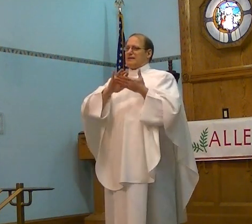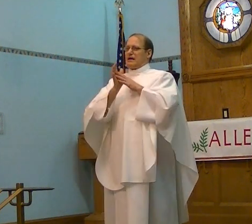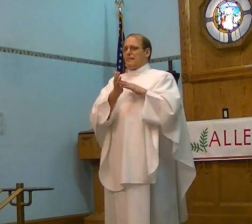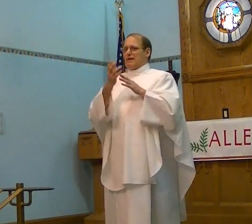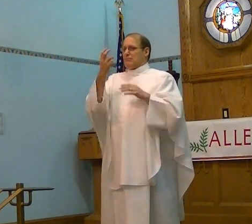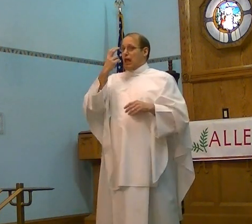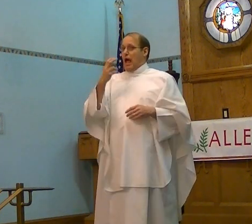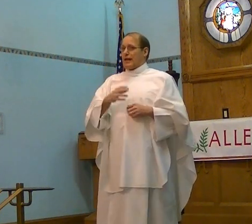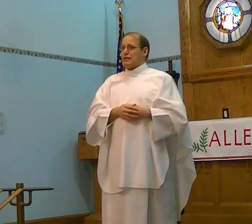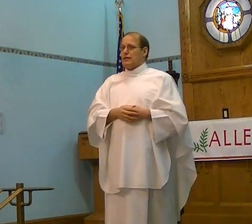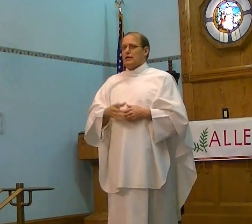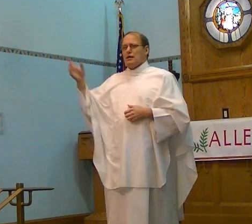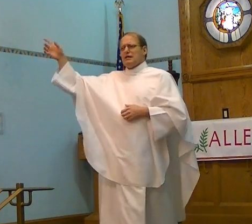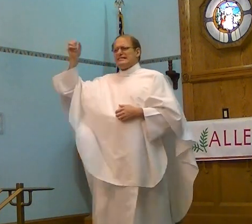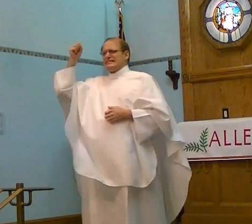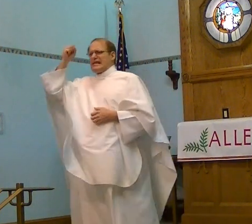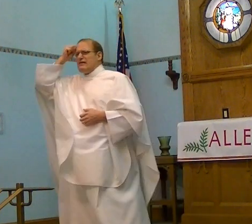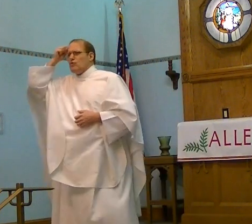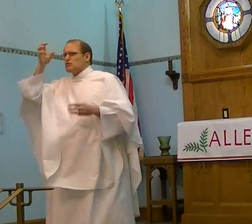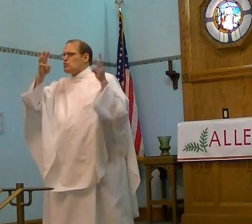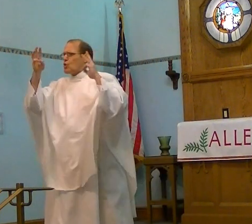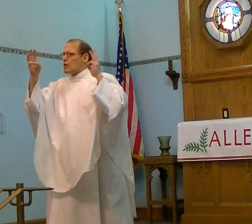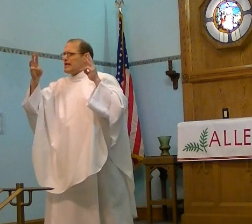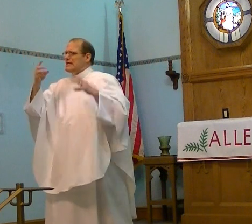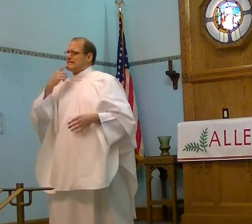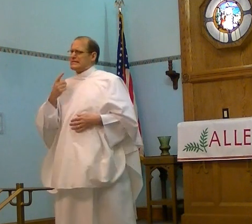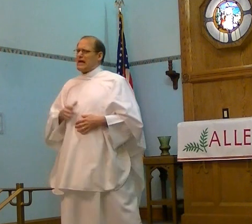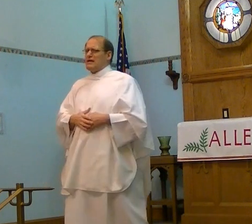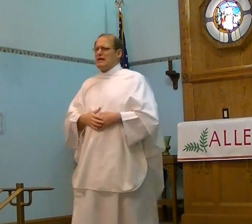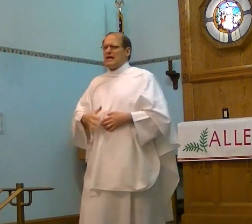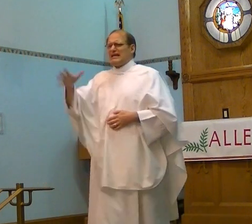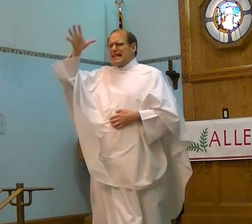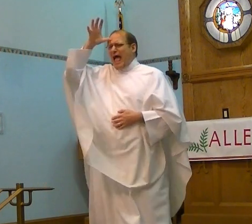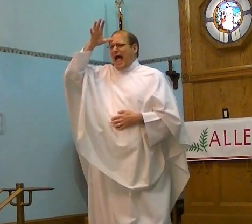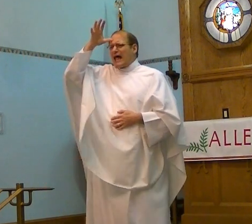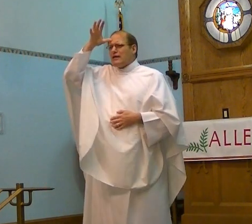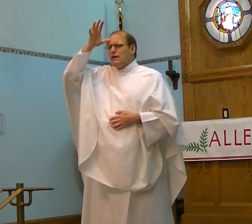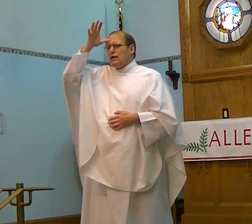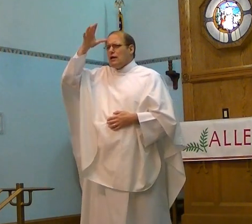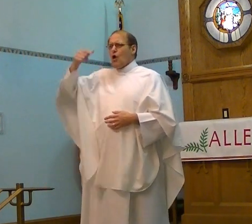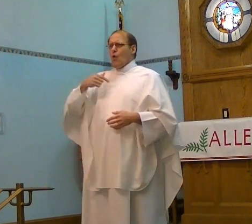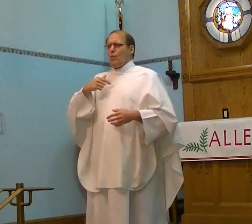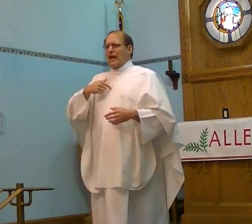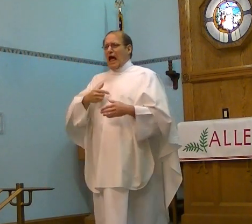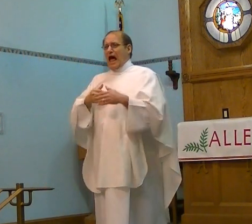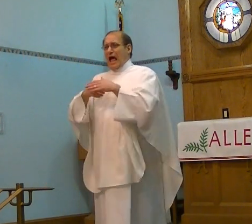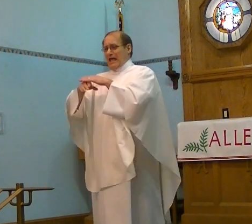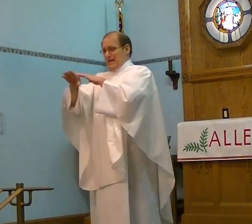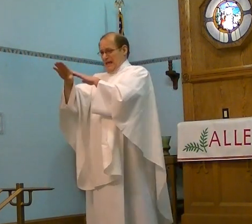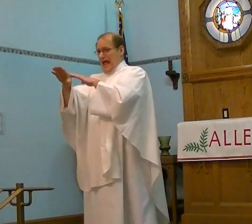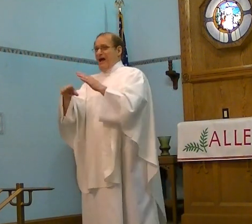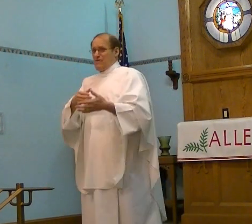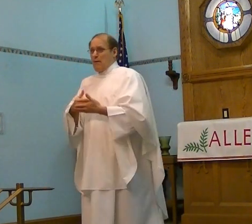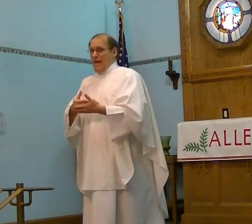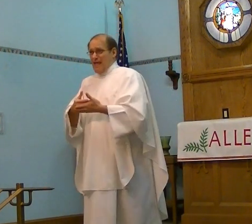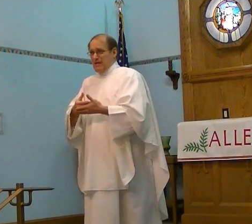becoming white, Steve was worried. He said, dad, when I have a baby,